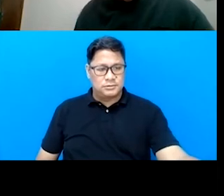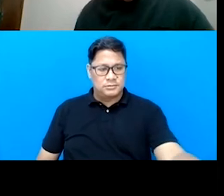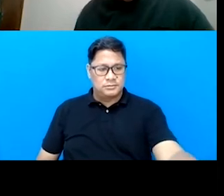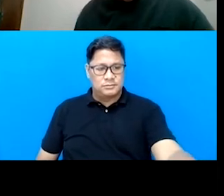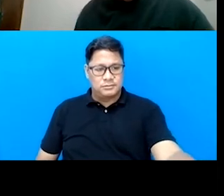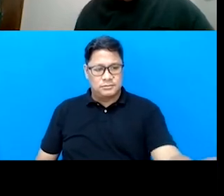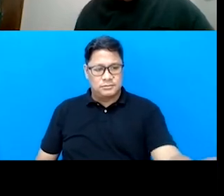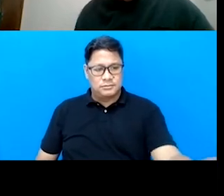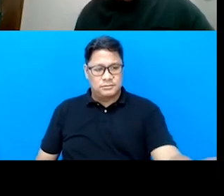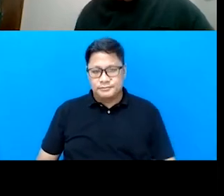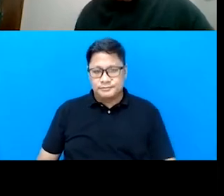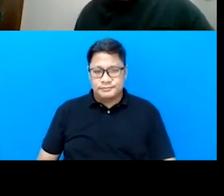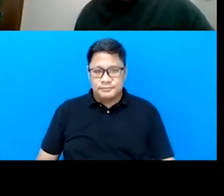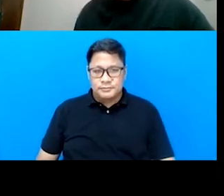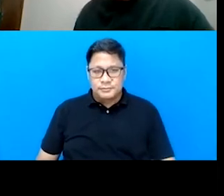This one is okay.